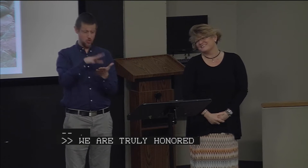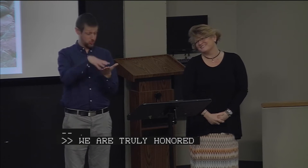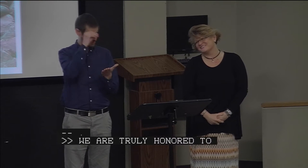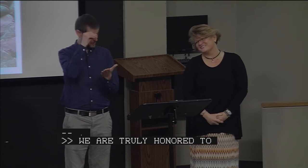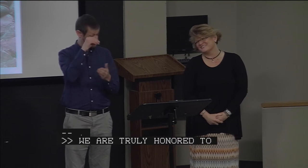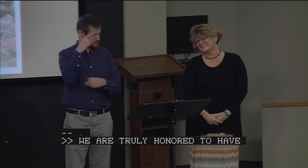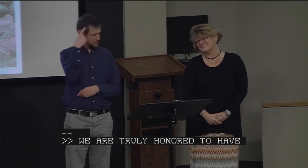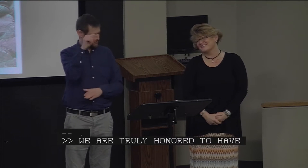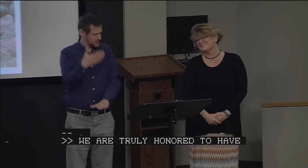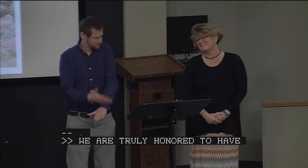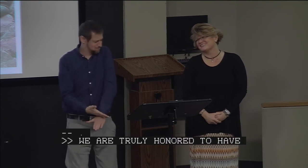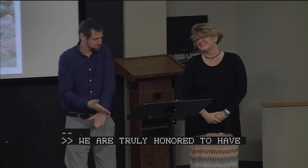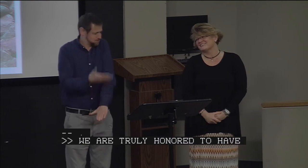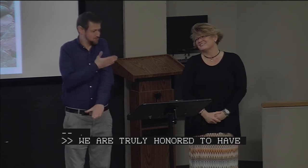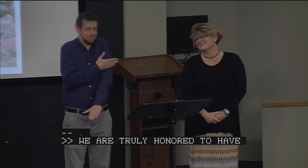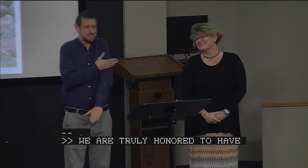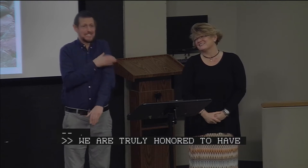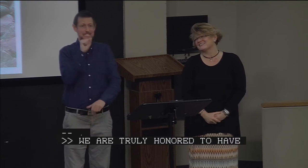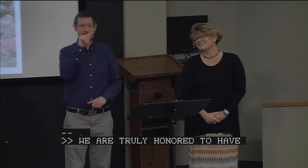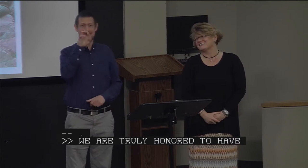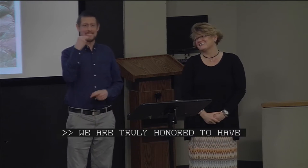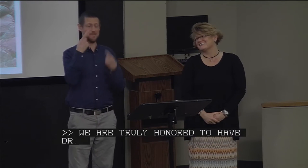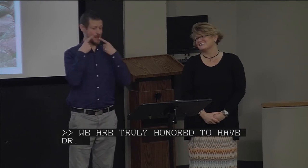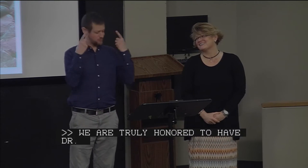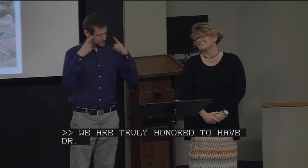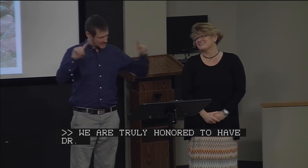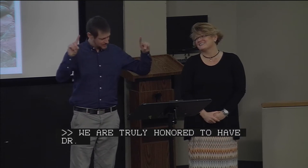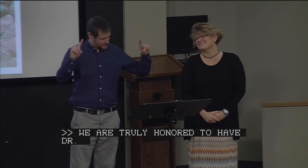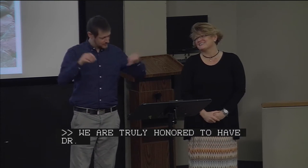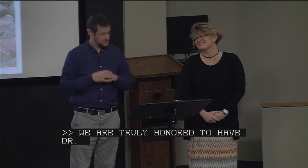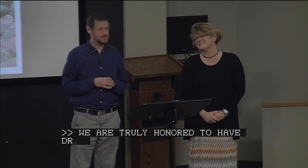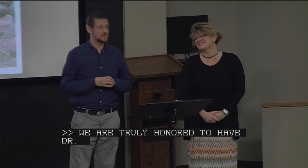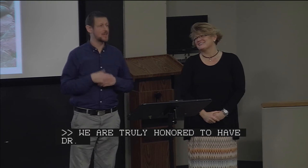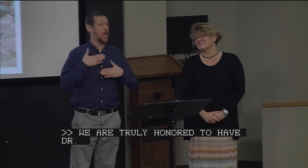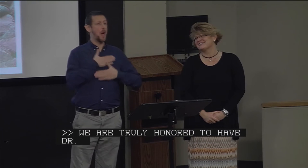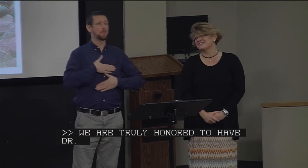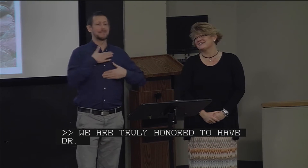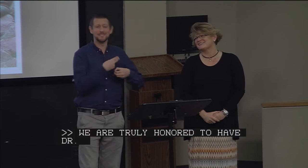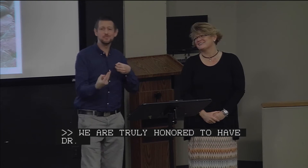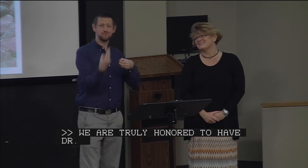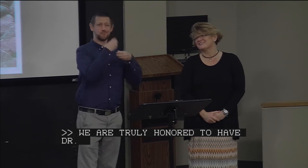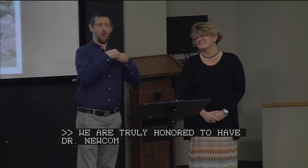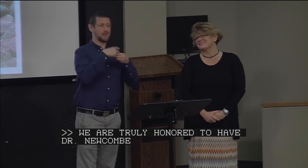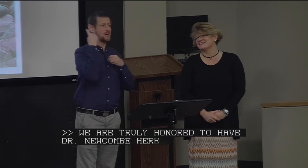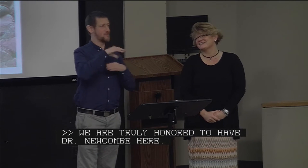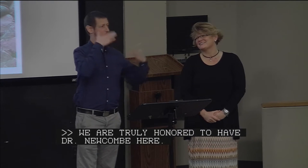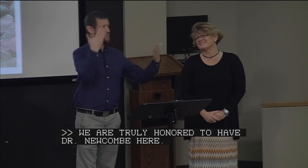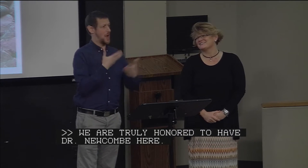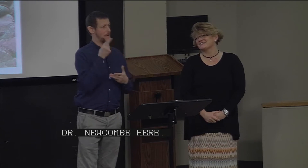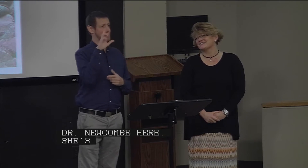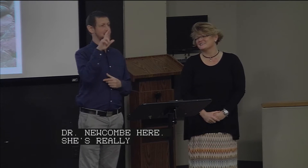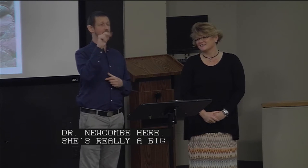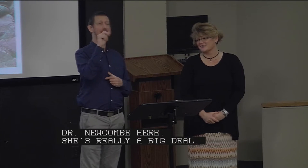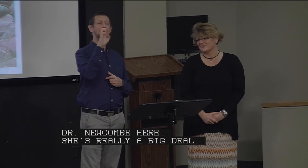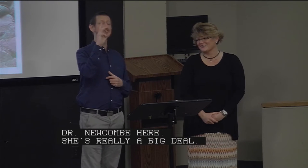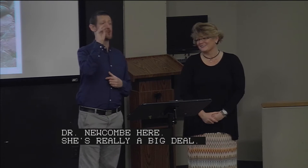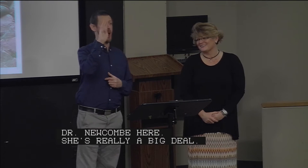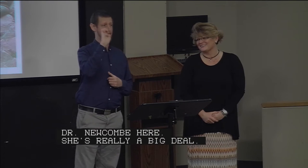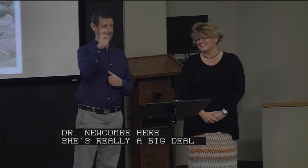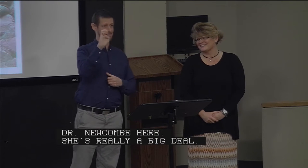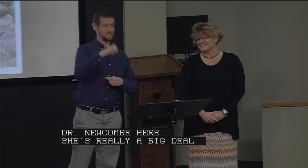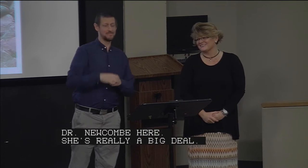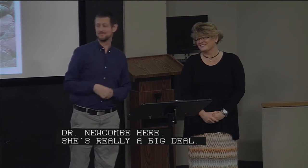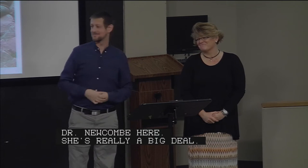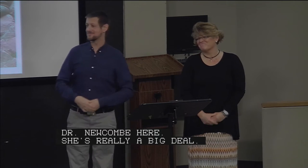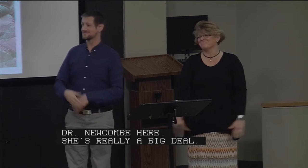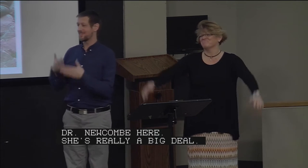Dr. Newcombe's lecture this afternoon is entitled Using Spatial Learning to Increase STEM Achievement. Please join us in welcoming